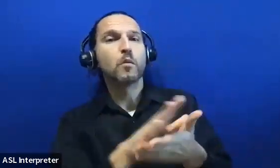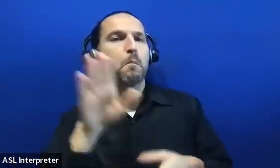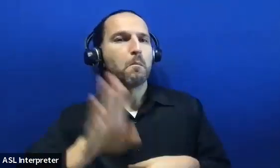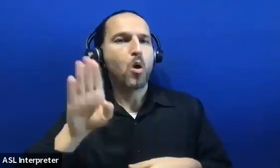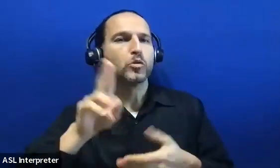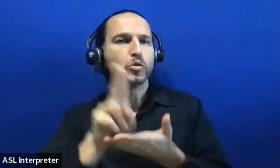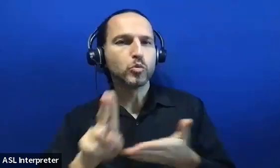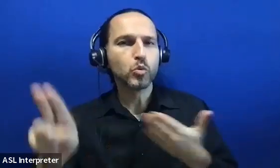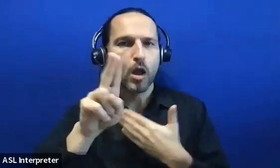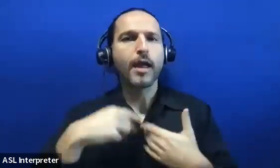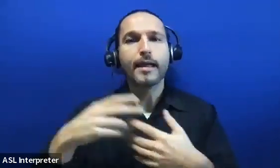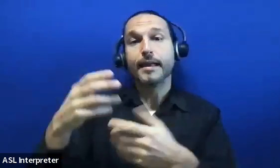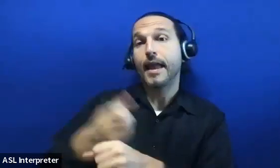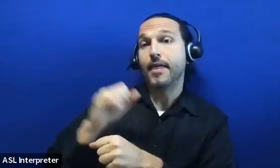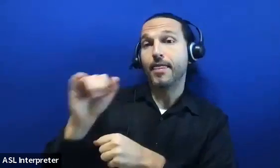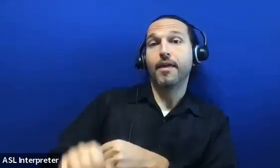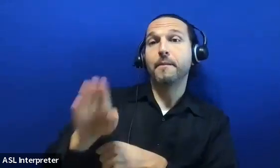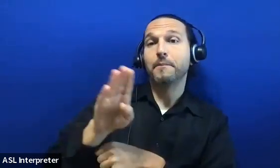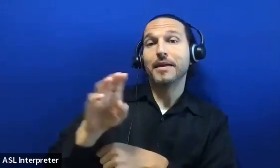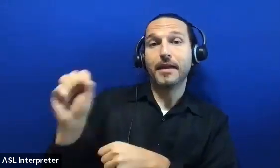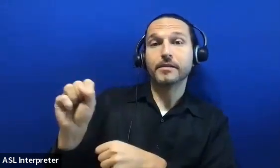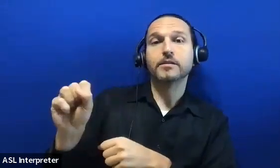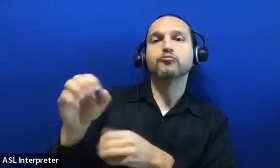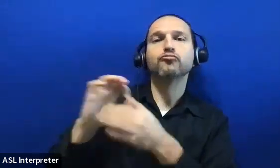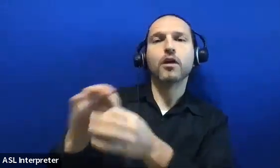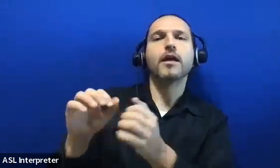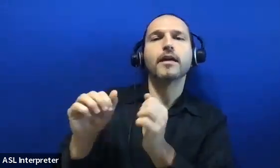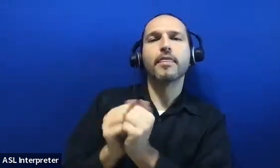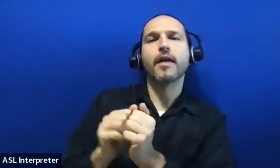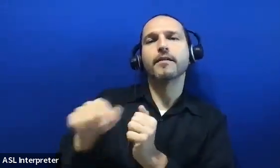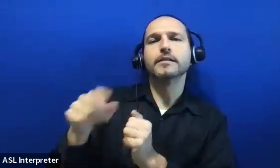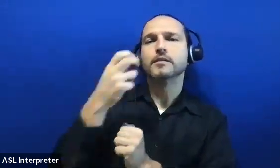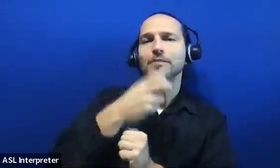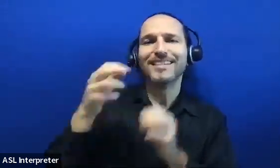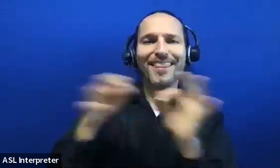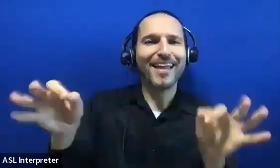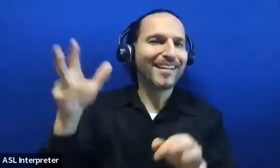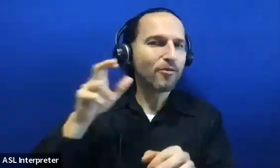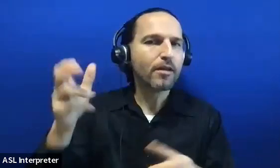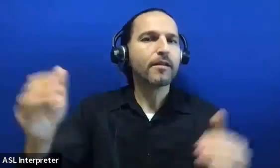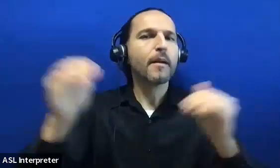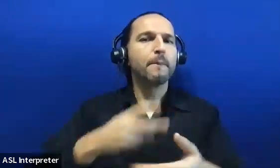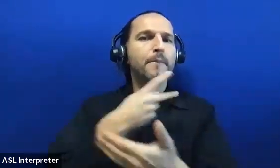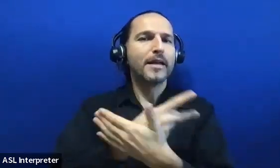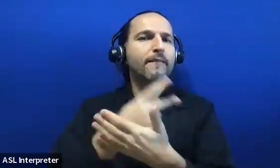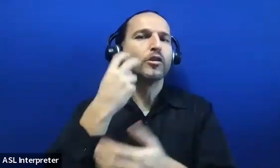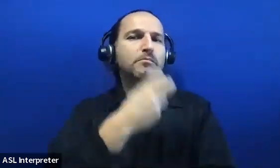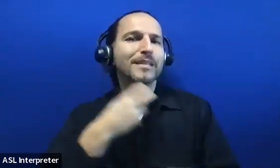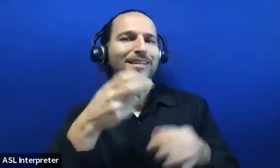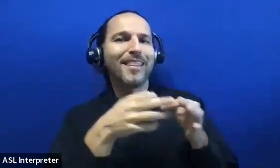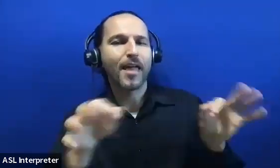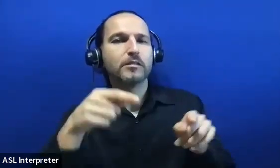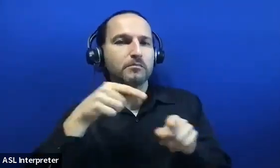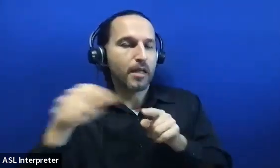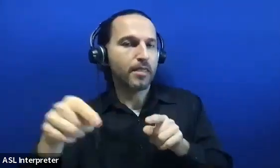I received my bachelor's degree in speech language and hearing sciences and then my master's degree in speech language pathology.